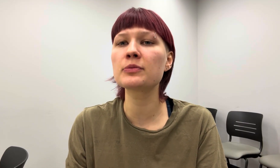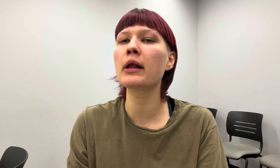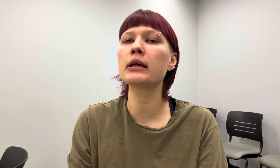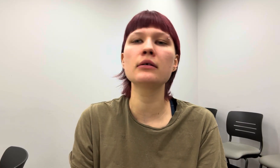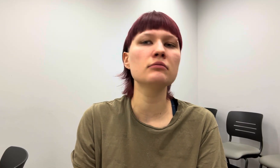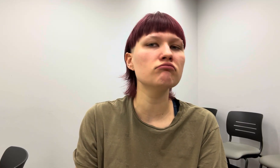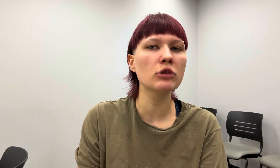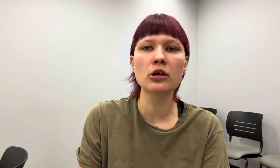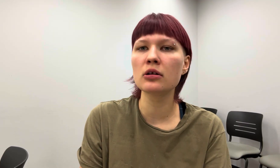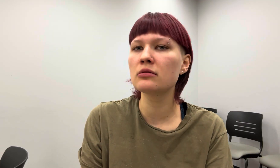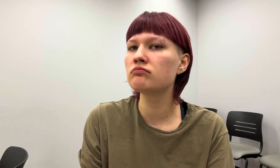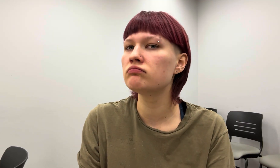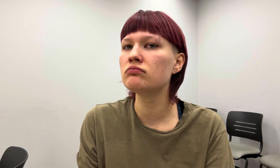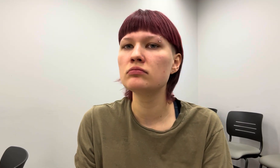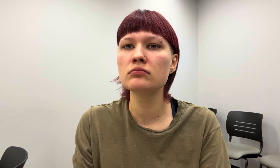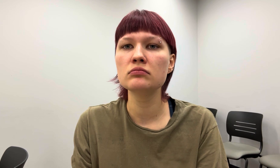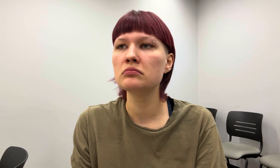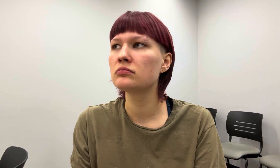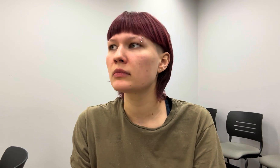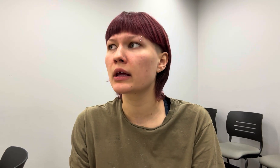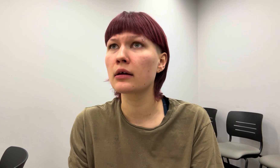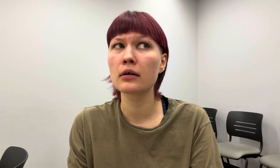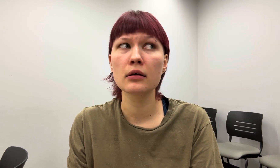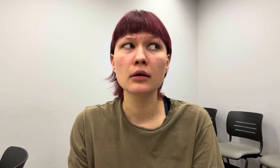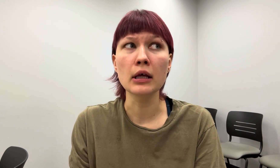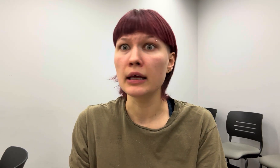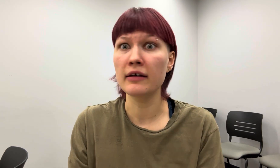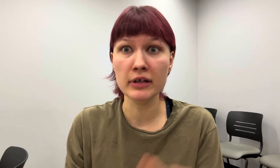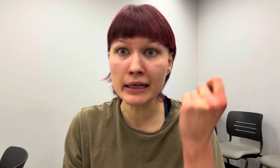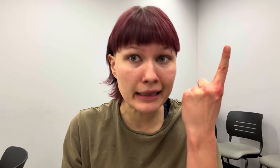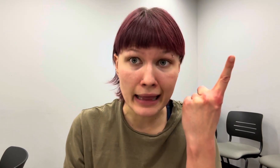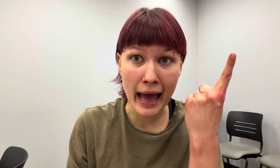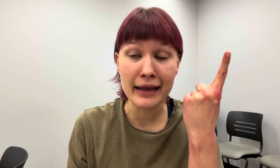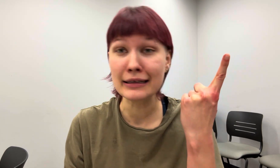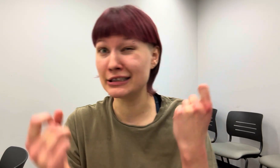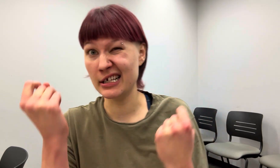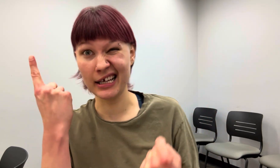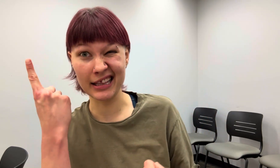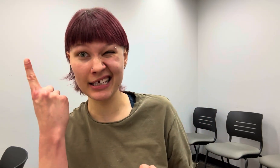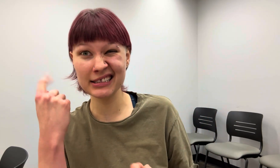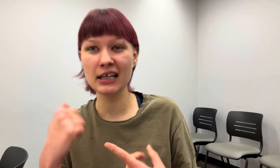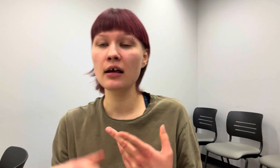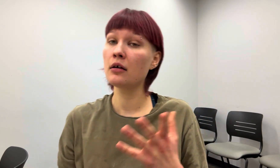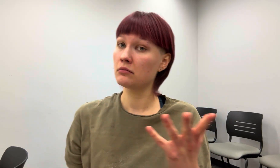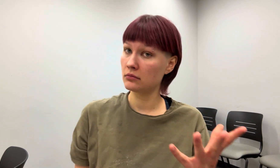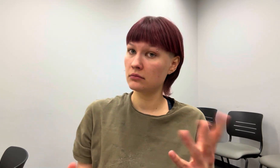spelling little, like, if you didn't get that, do you get this?